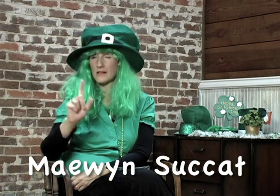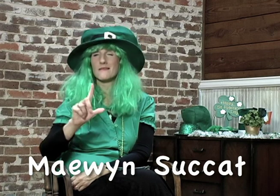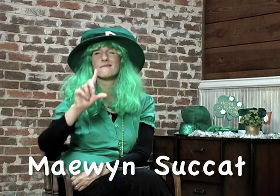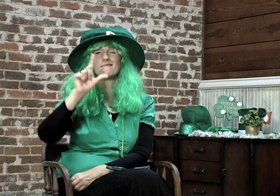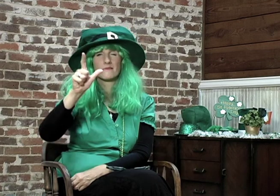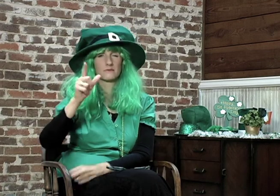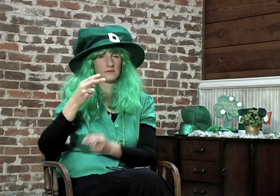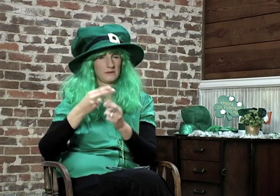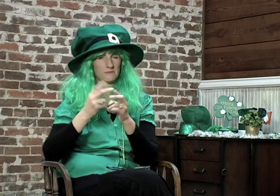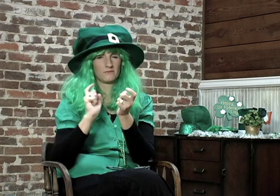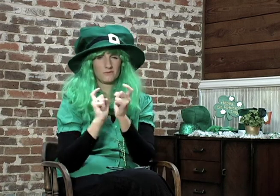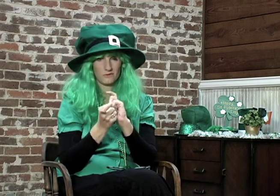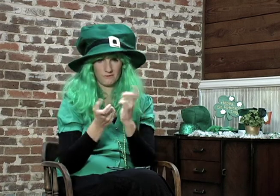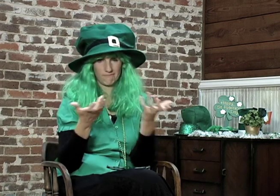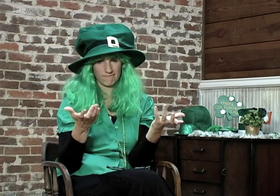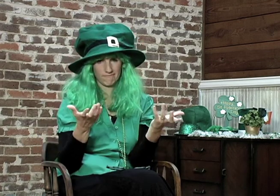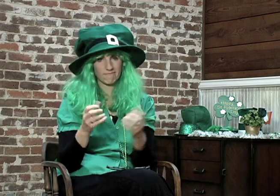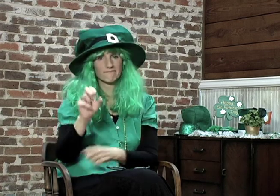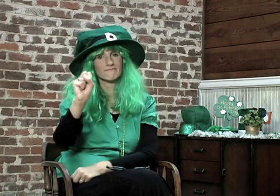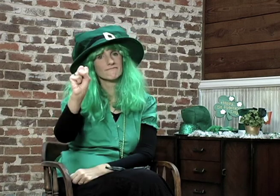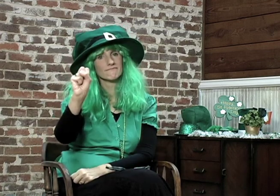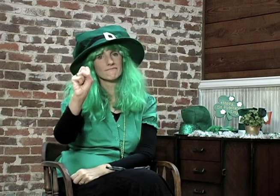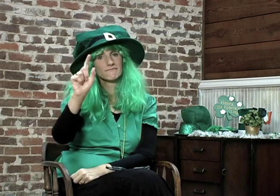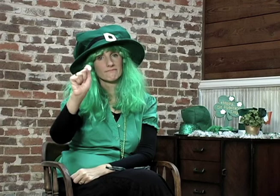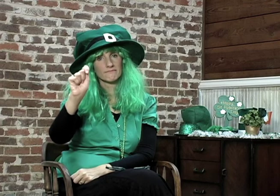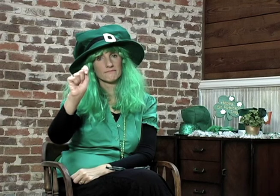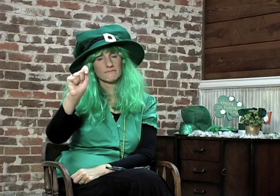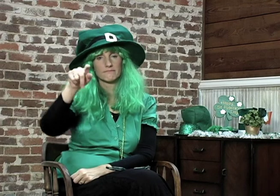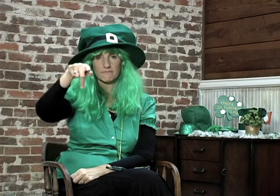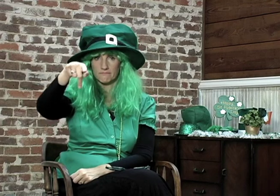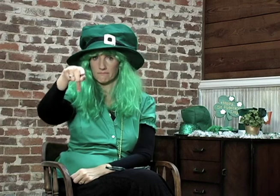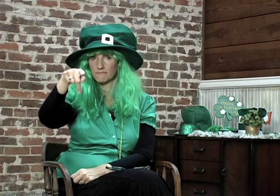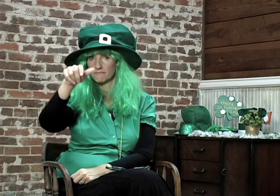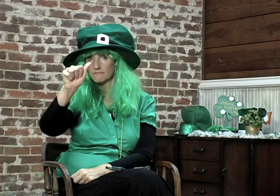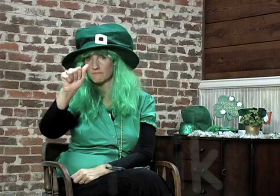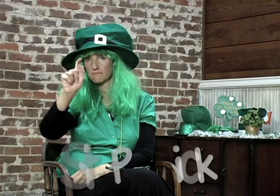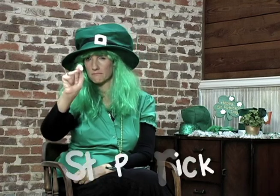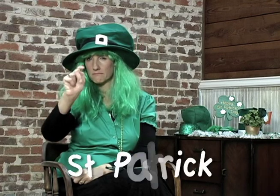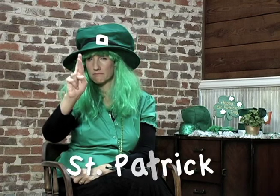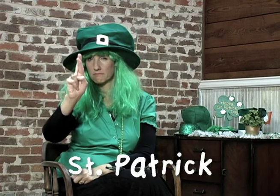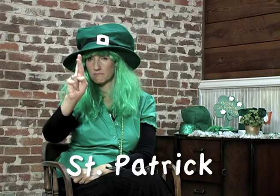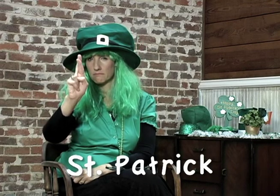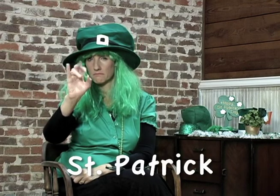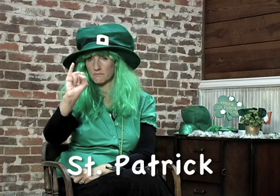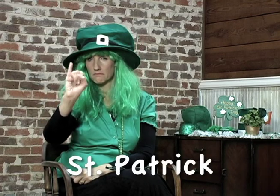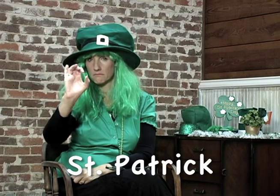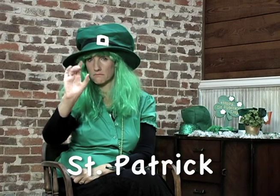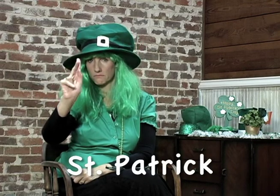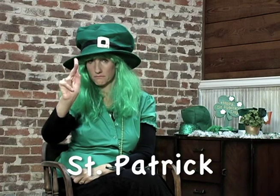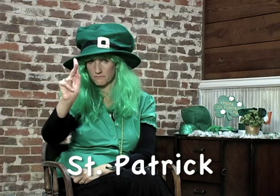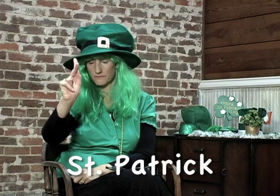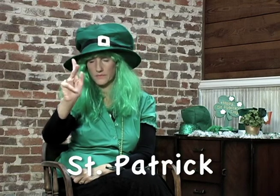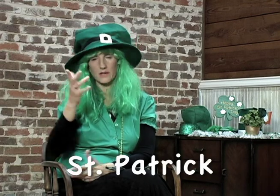Sukat. That was his name. And then later he was known as St. Patrick.